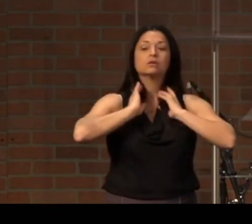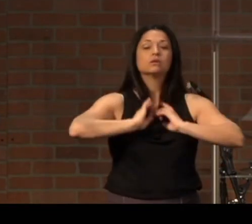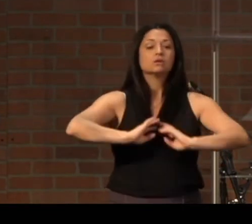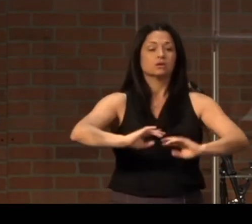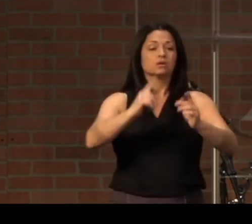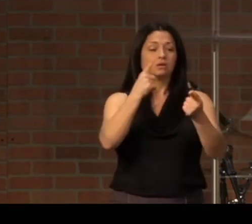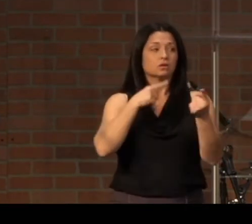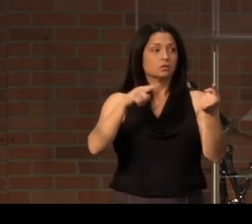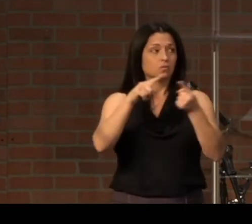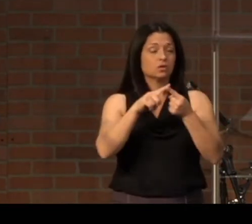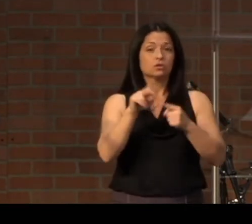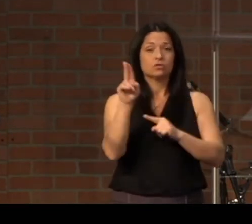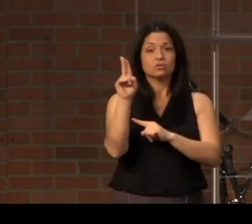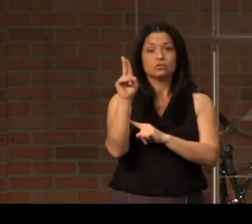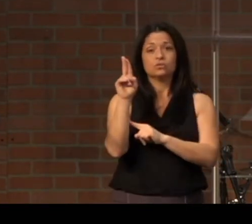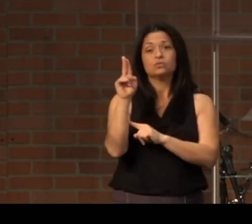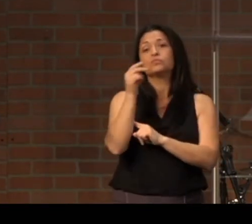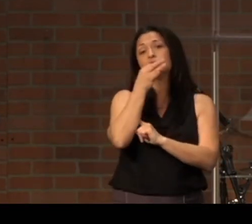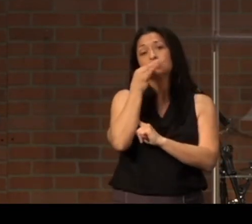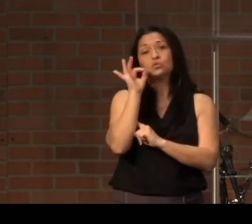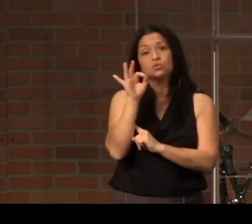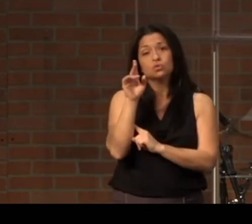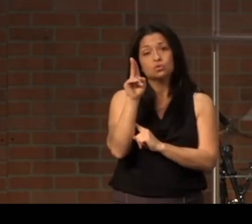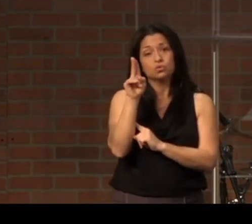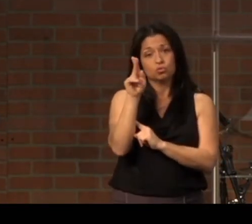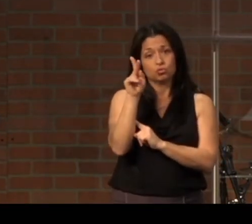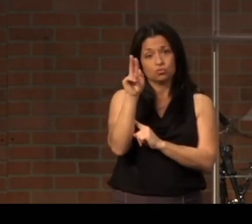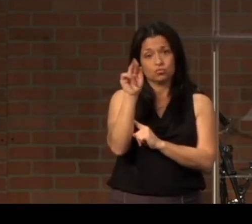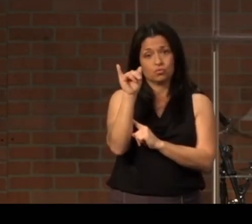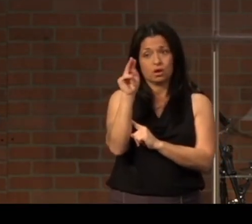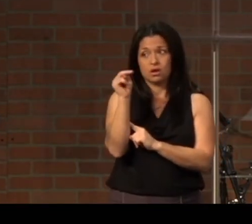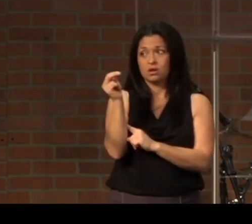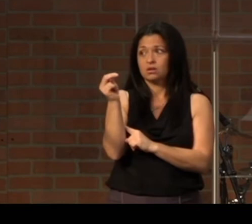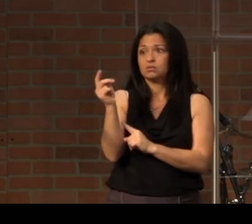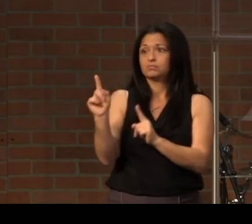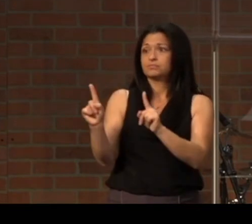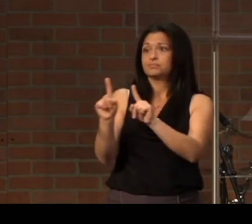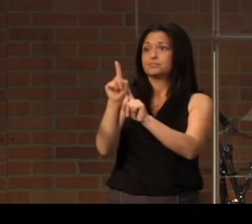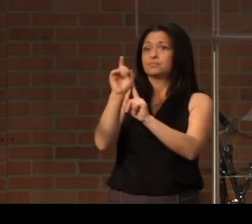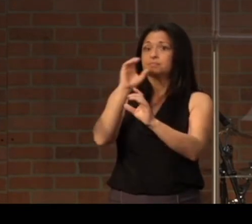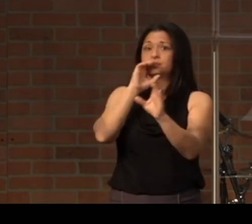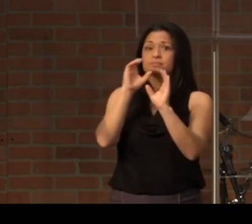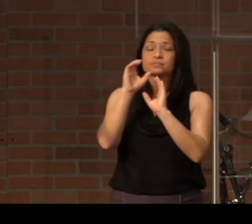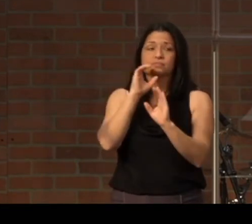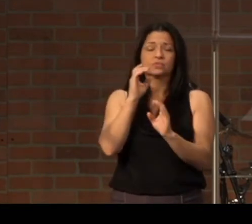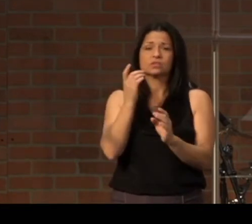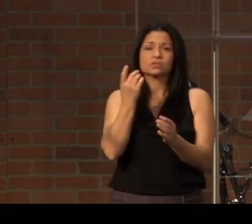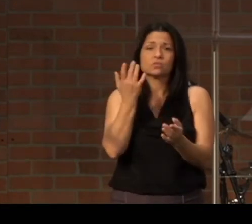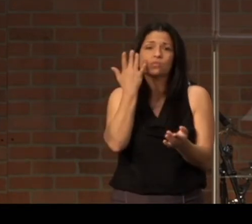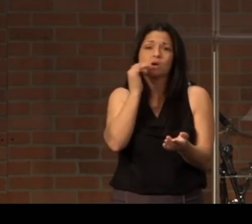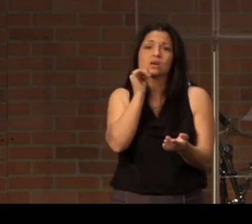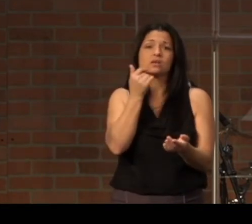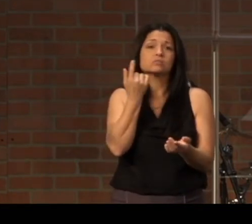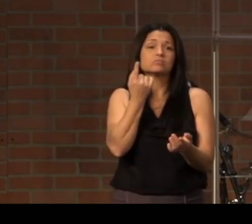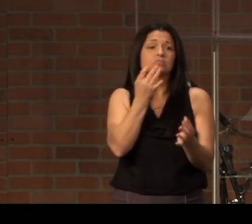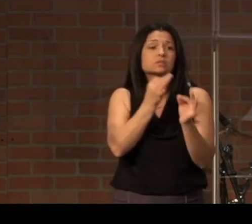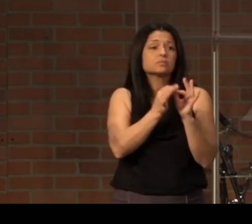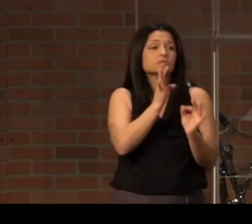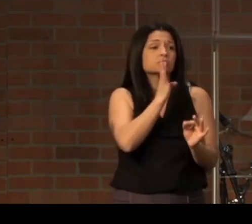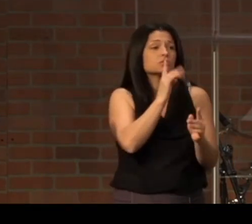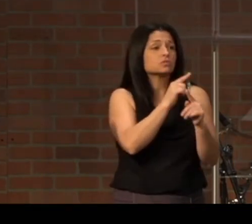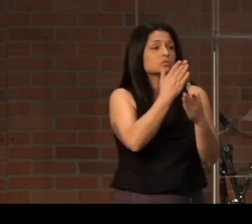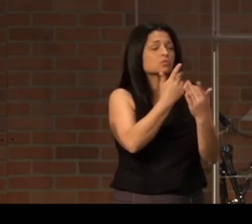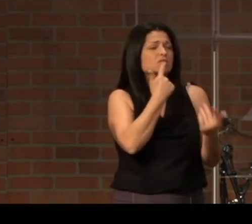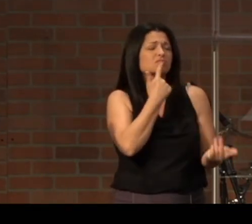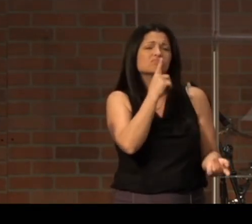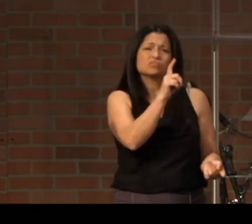when Ukraine comes up or our divided country comes up, why don't you just say, what do you think the problem is? What do